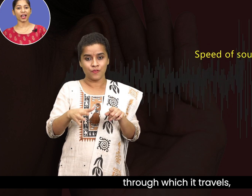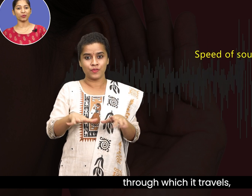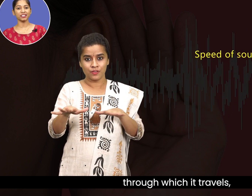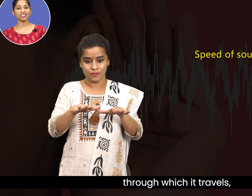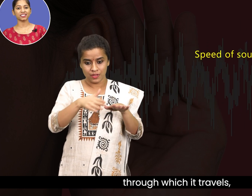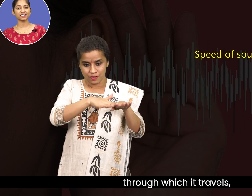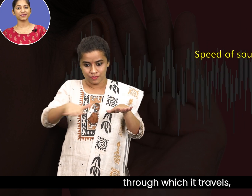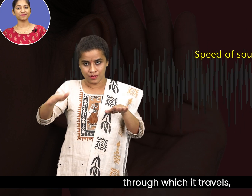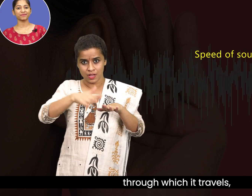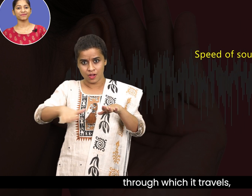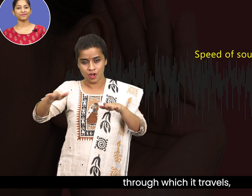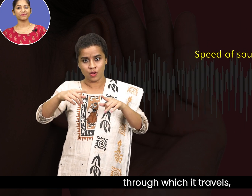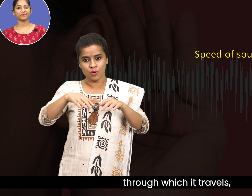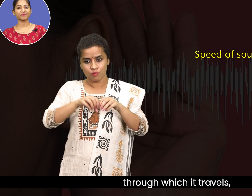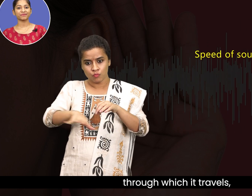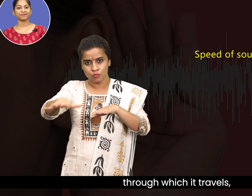it travels,